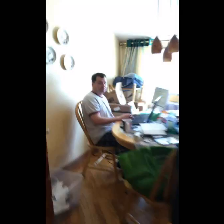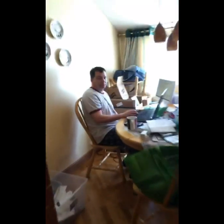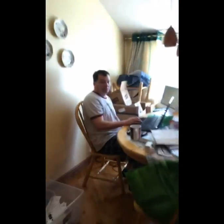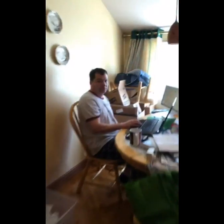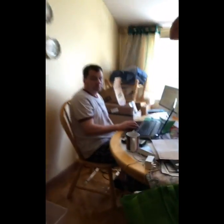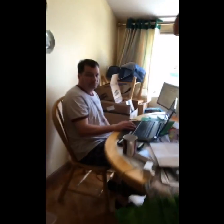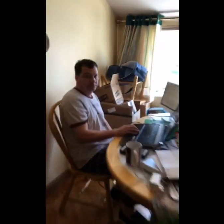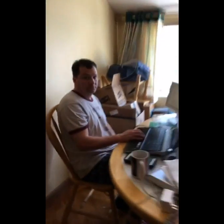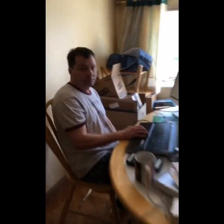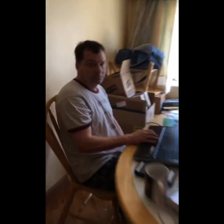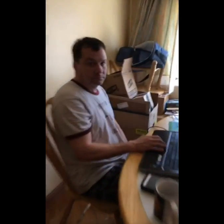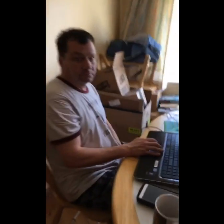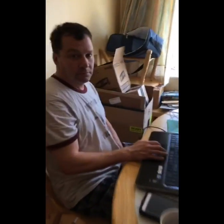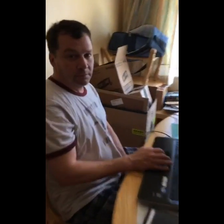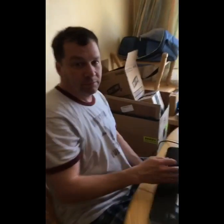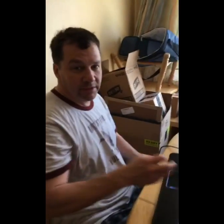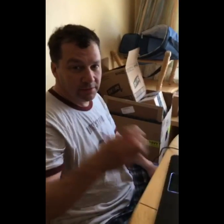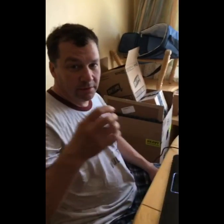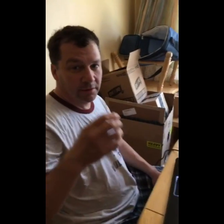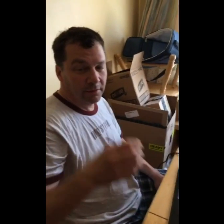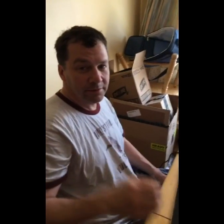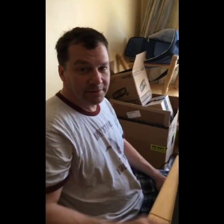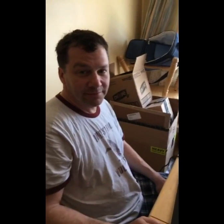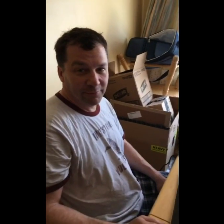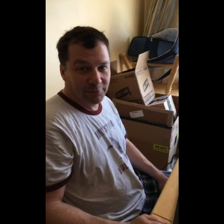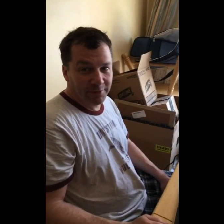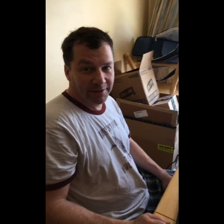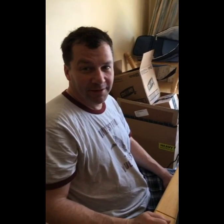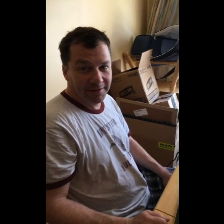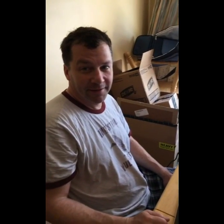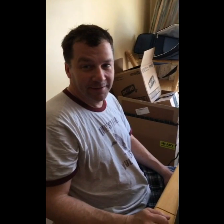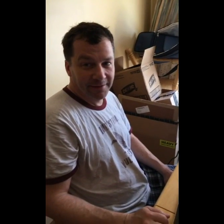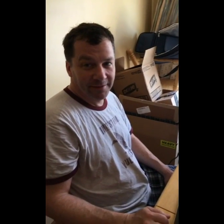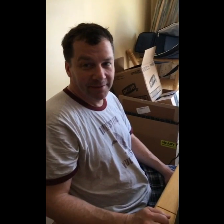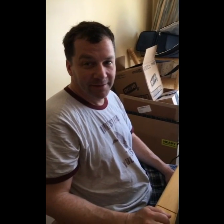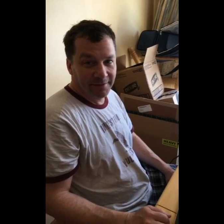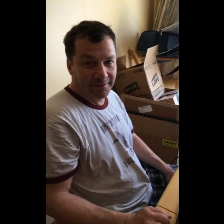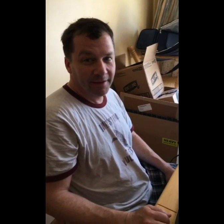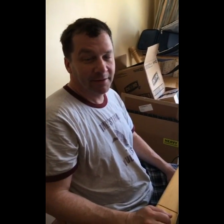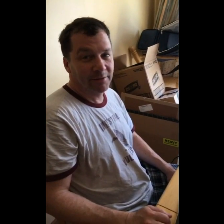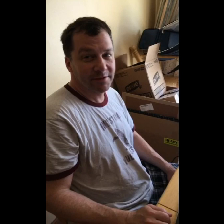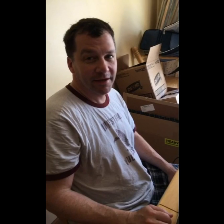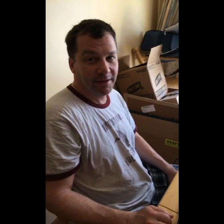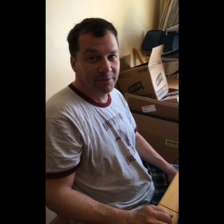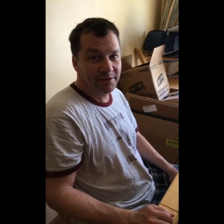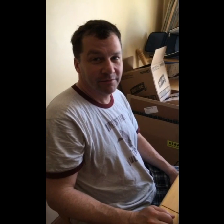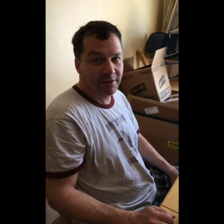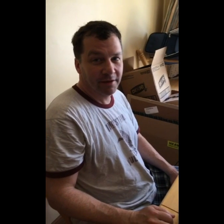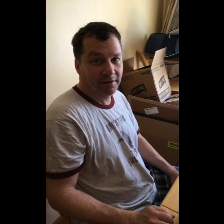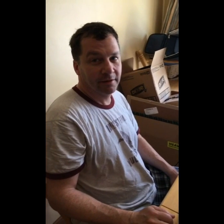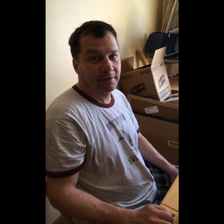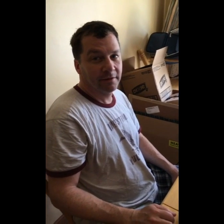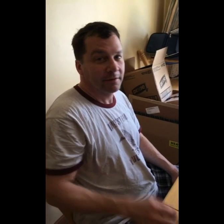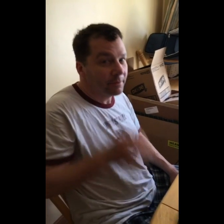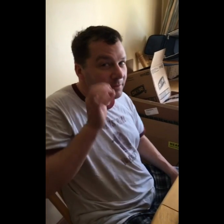420 blazon blazon oh is it 420 today yeah yeah you know the sign language is for that for